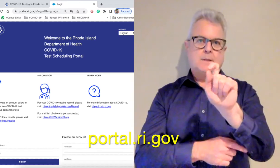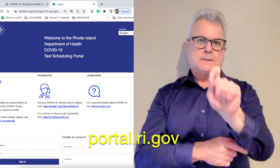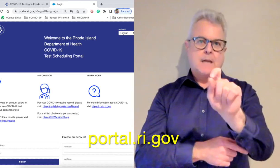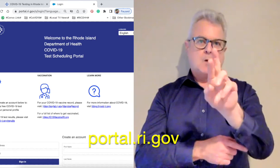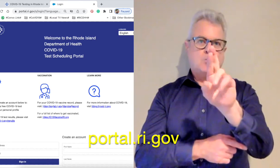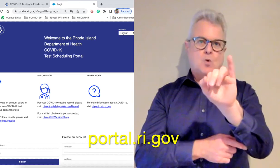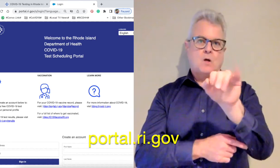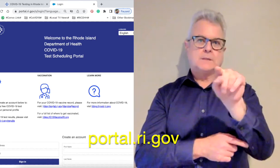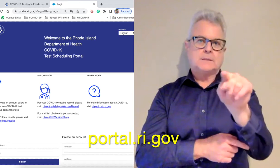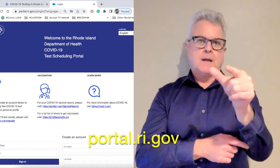which can be found at